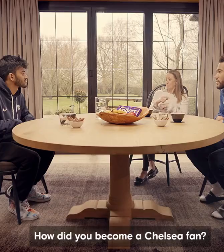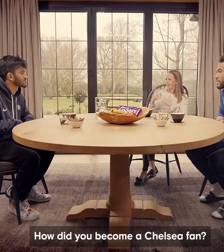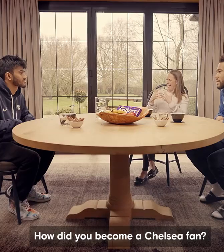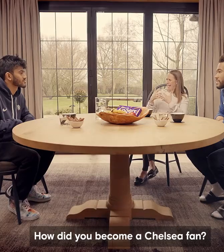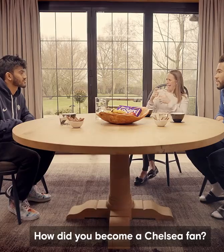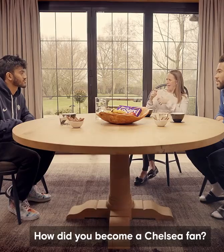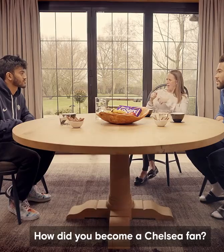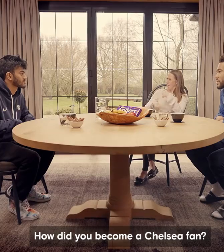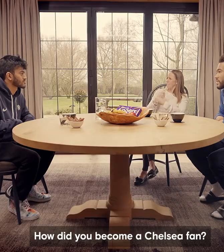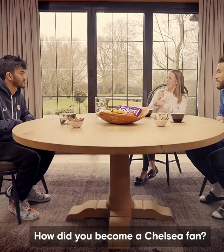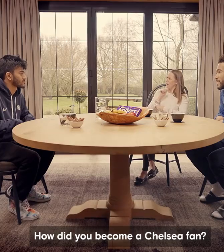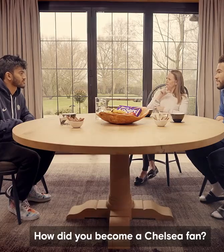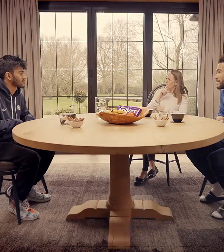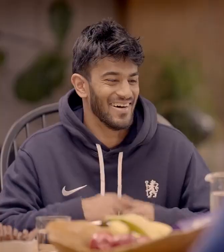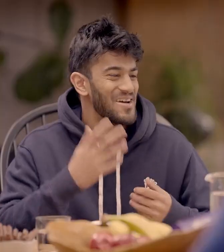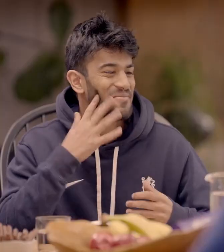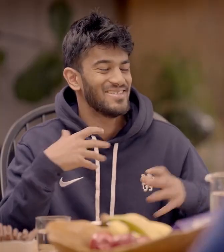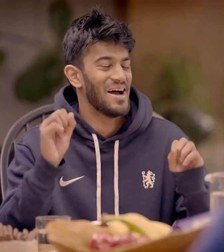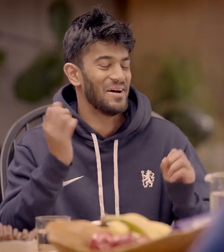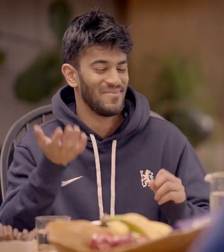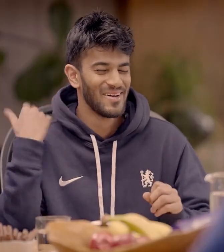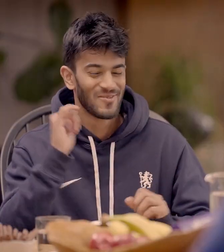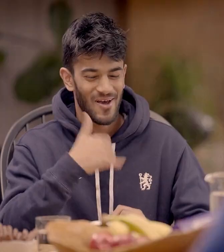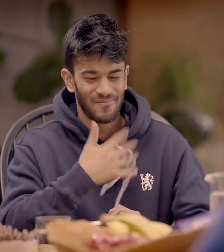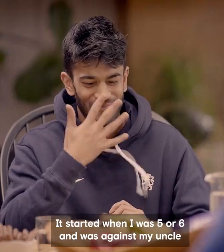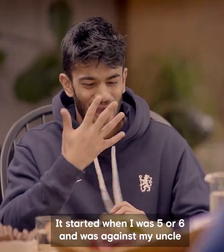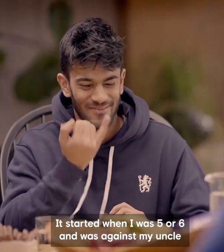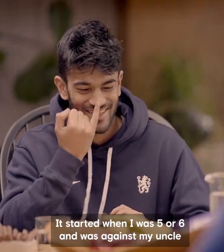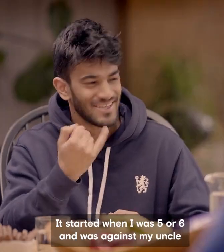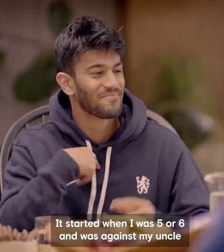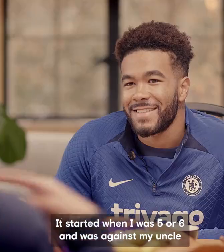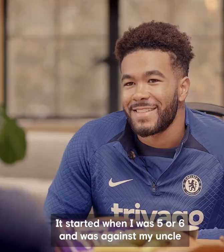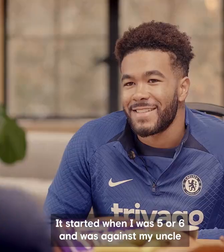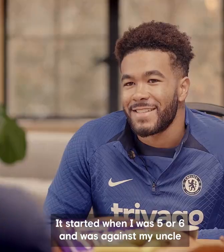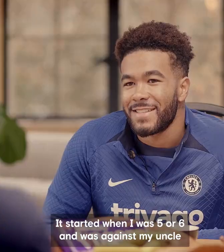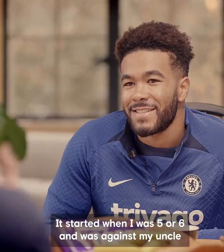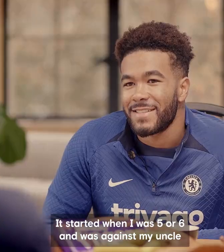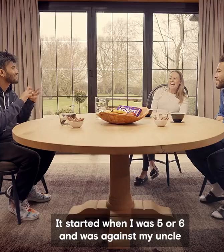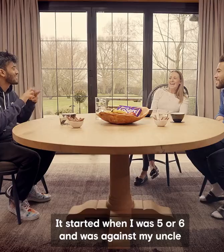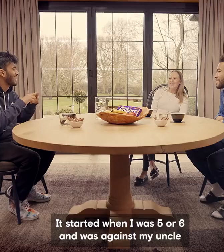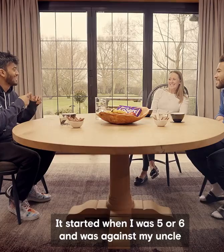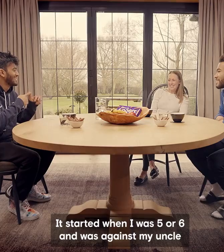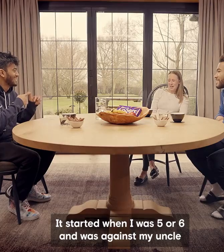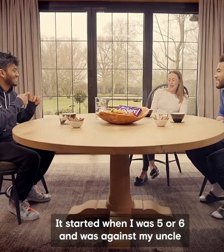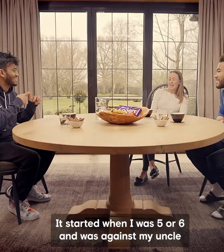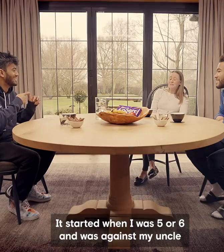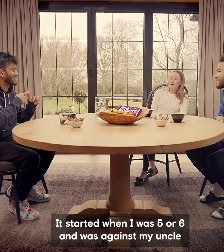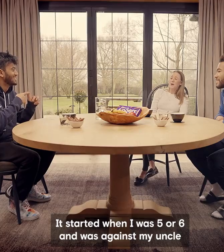you become a Chelsea fan? So it started, I was 5 or 6, and against my